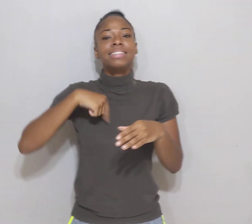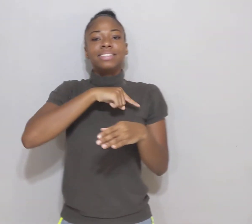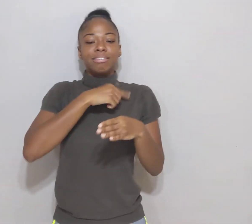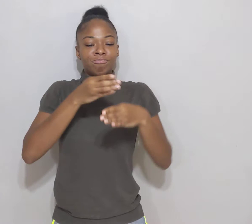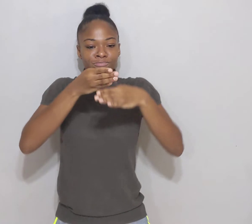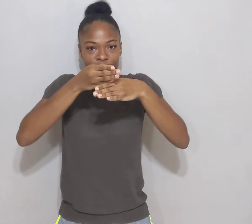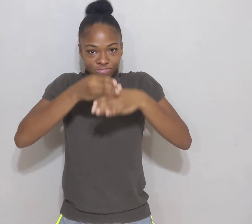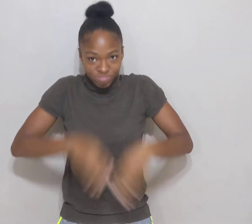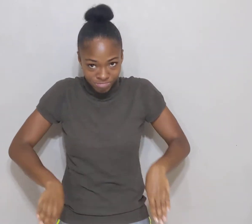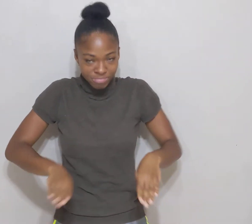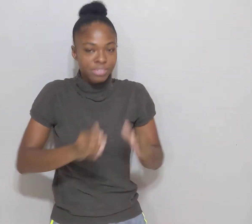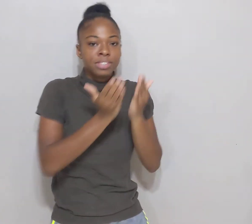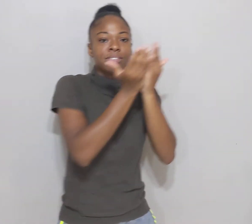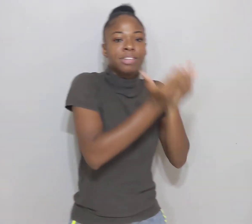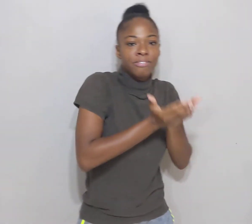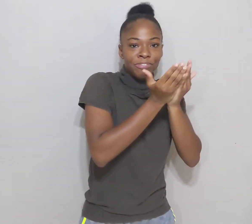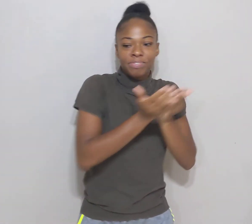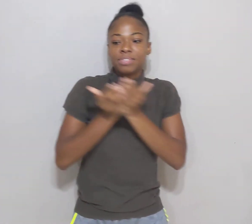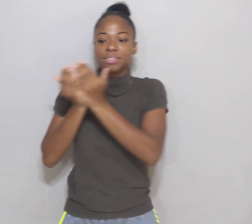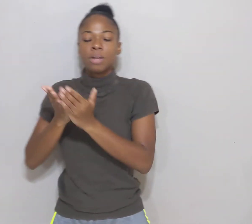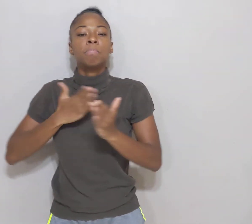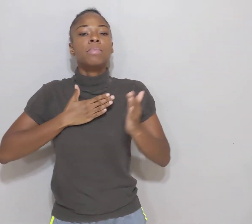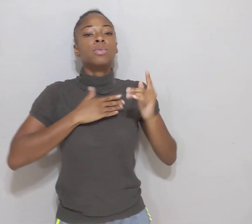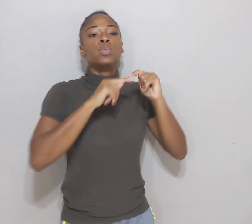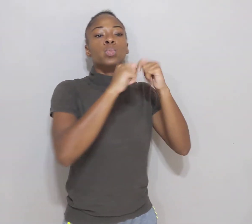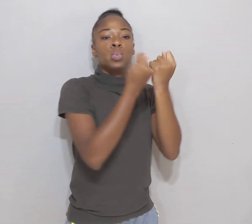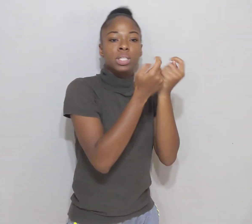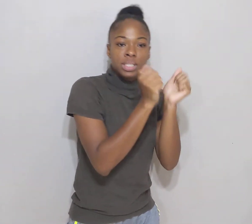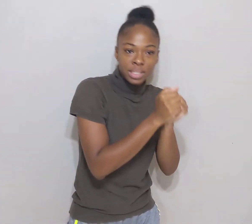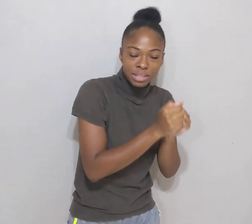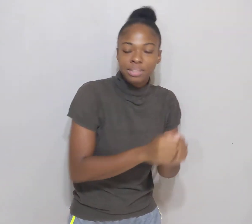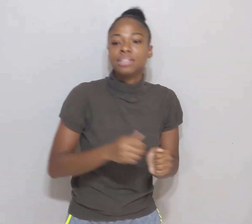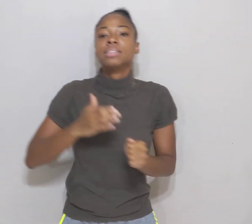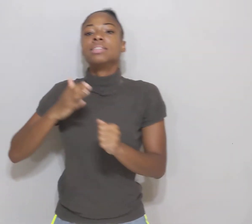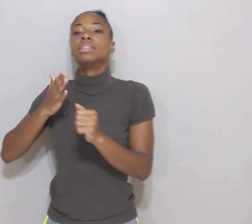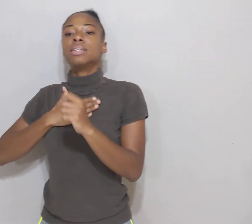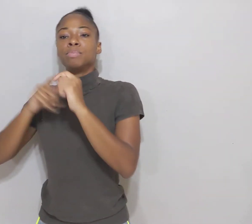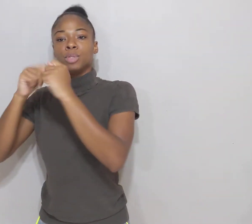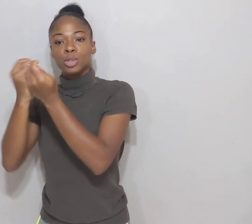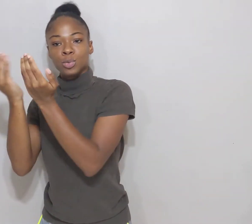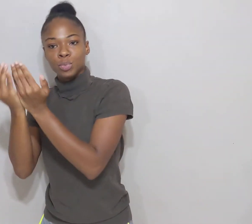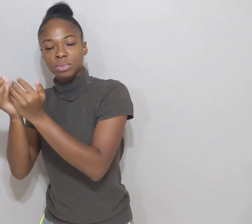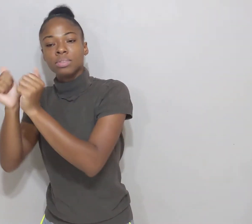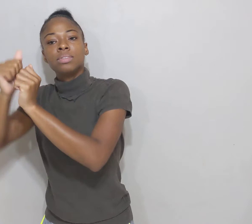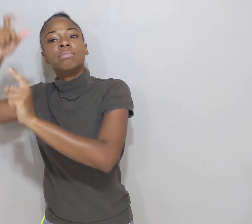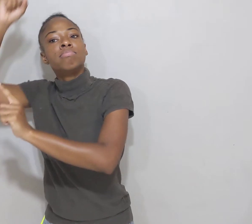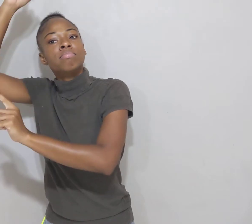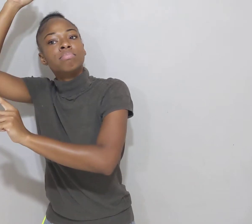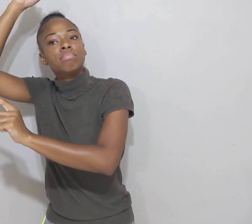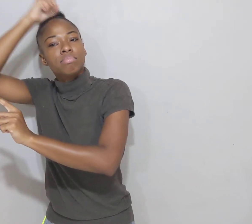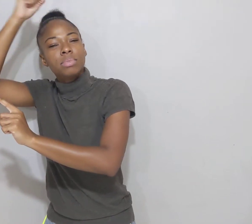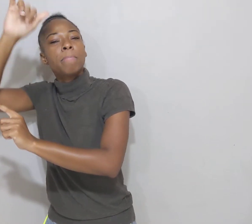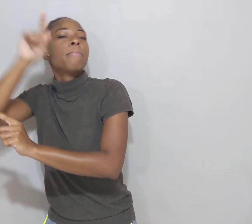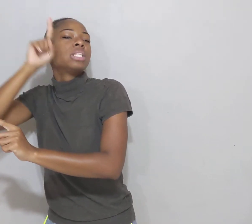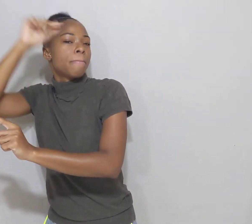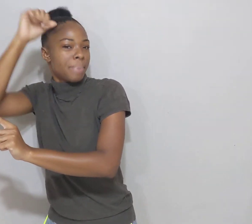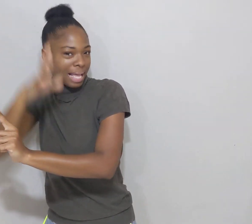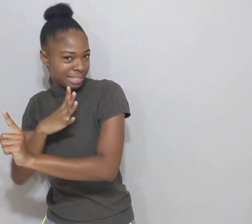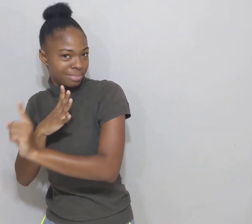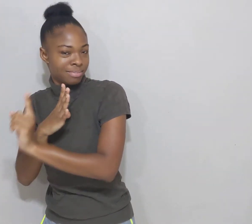the good news with him." And so we divided into two boats. There was